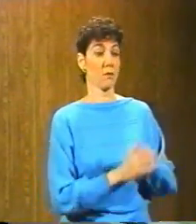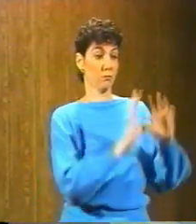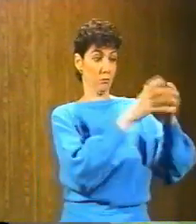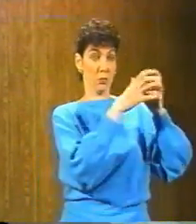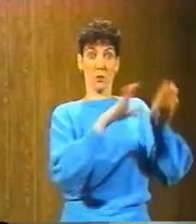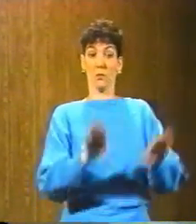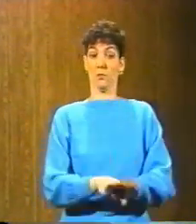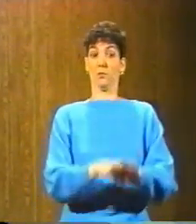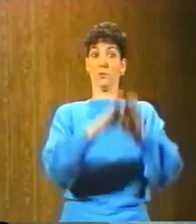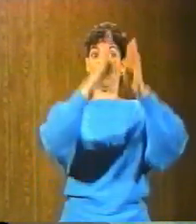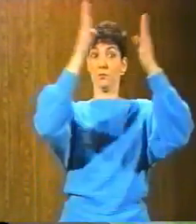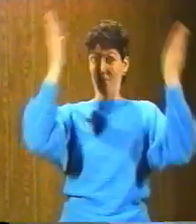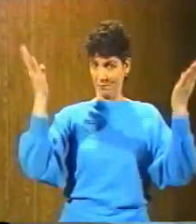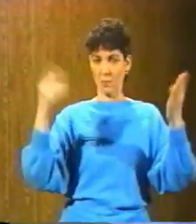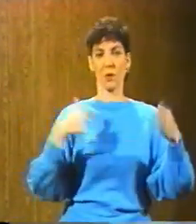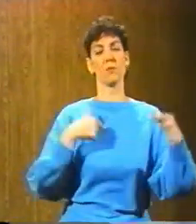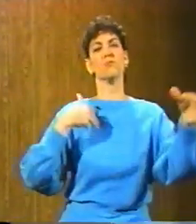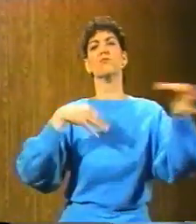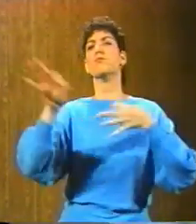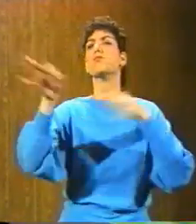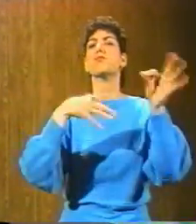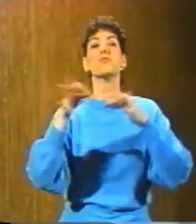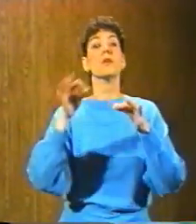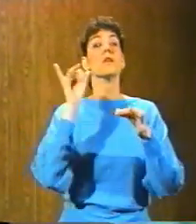Each tape is organized into three sections.